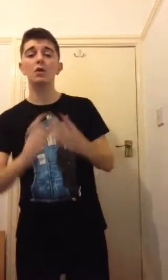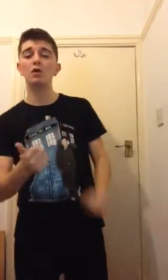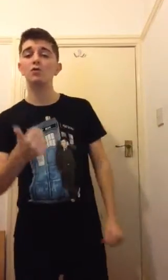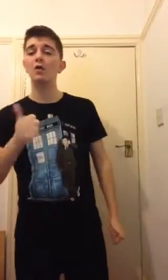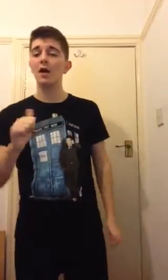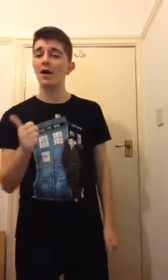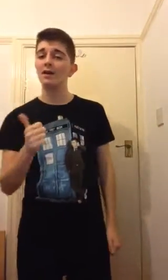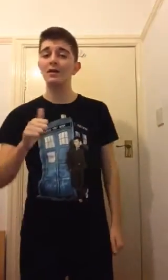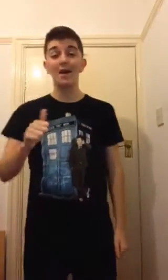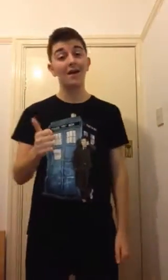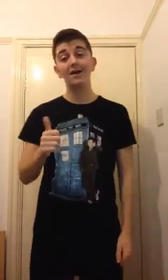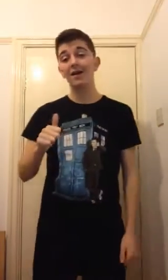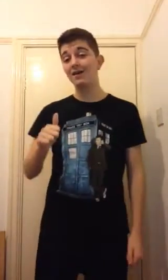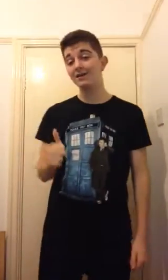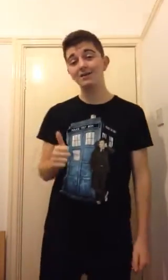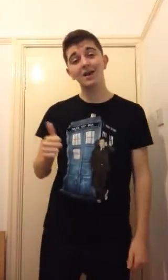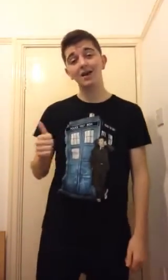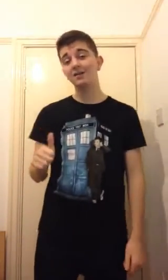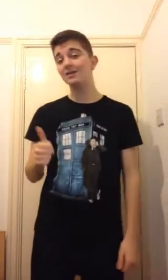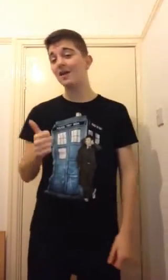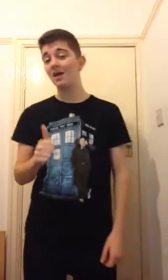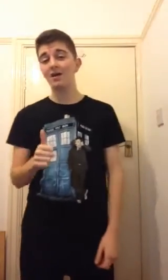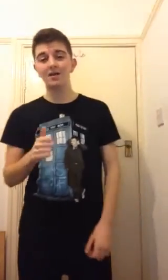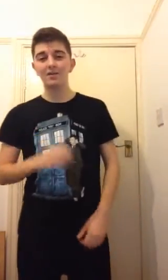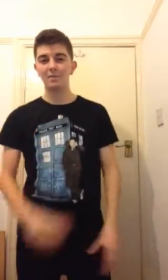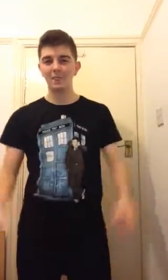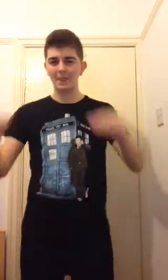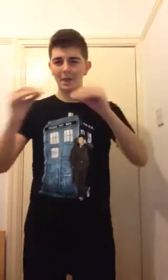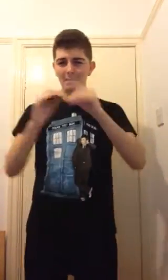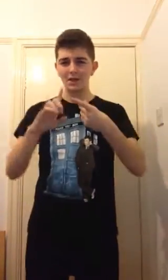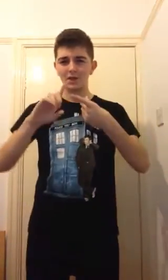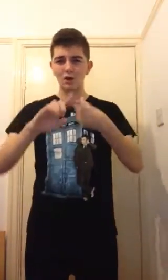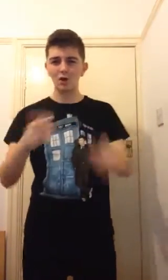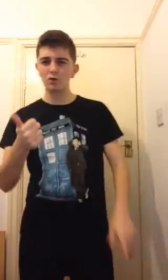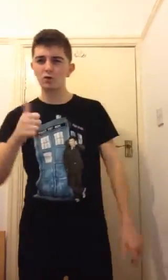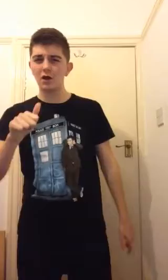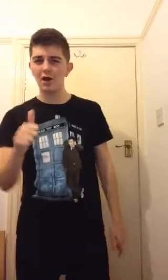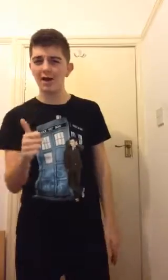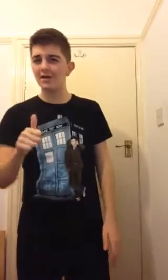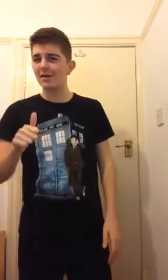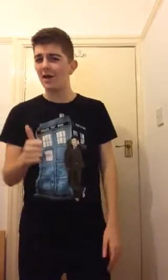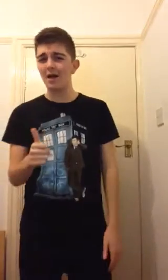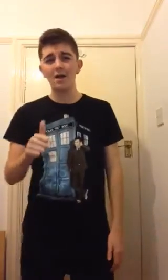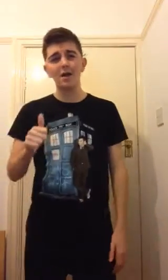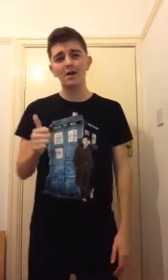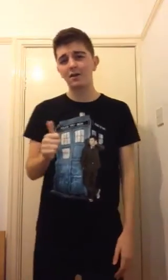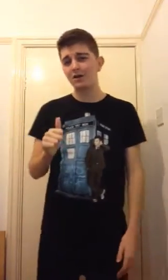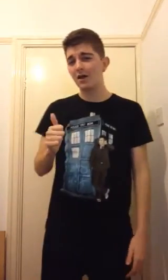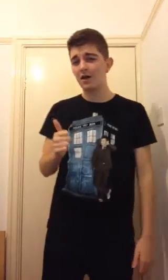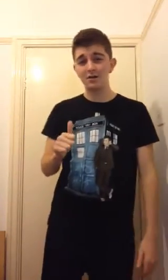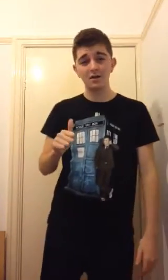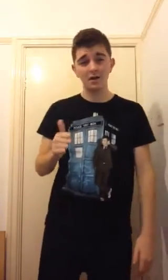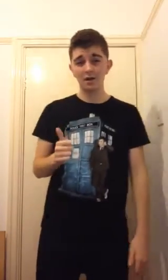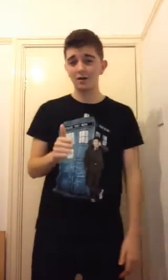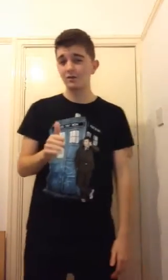alright. I, I, I, I. Be alright. I, I, I, I.